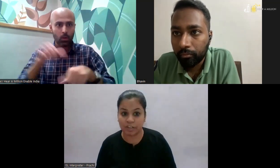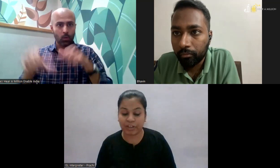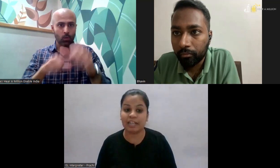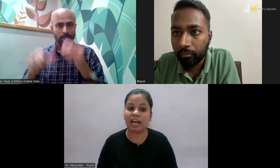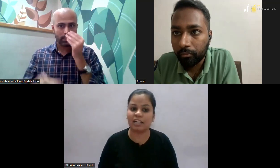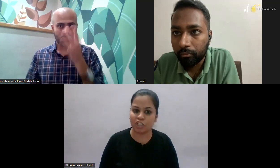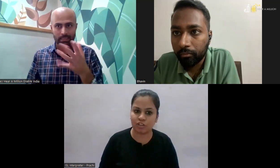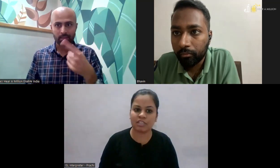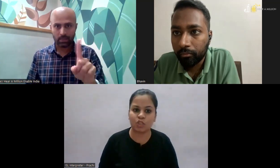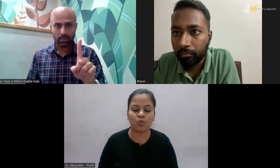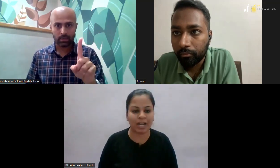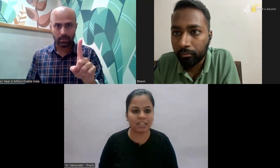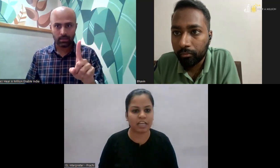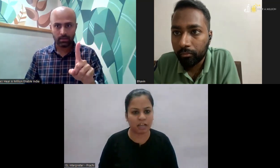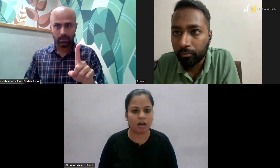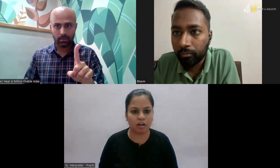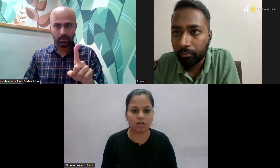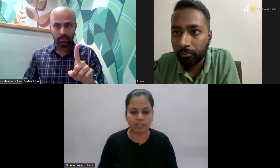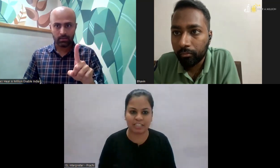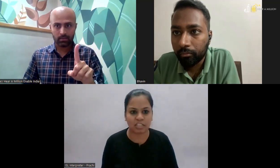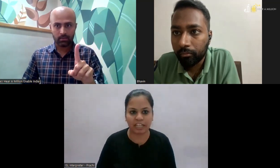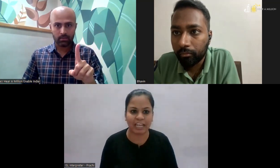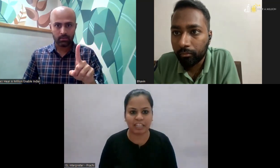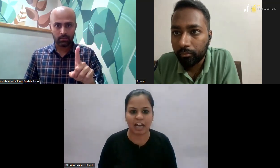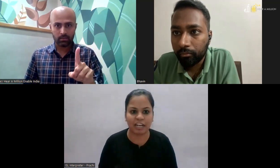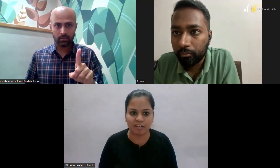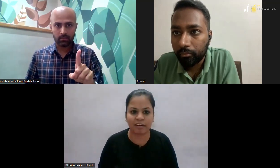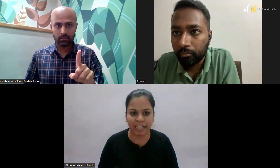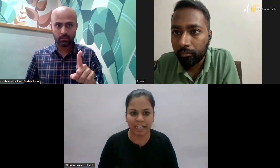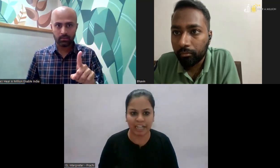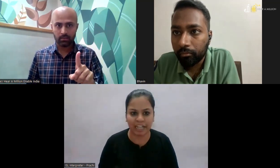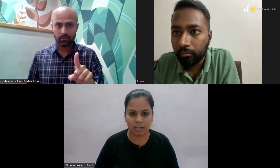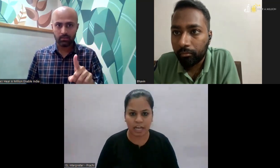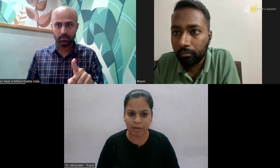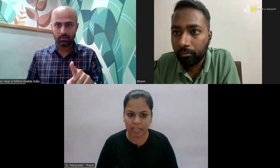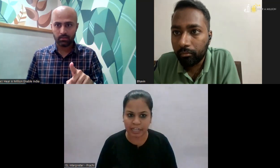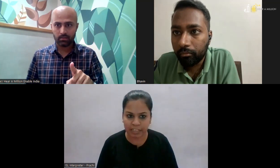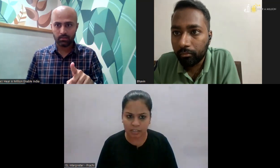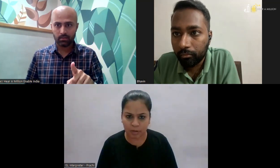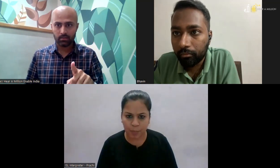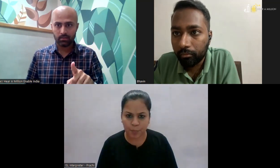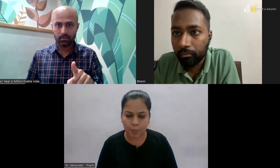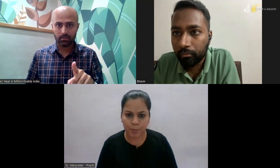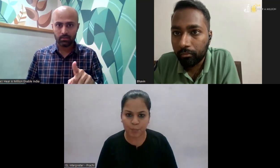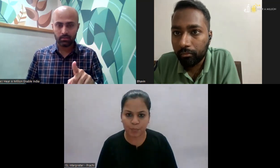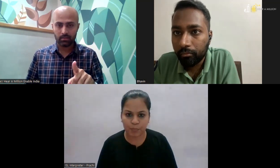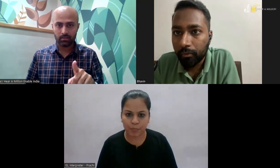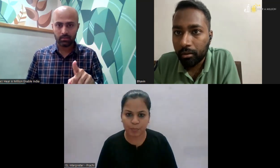registration certificate and insurance is quite necessary. Like they are interrelated. Am I correct?